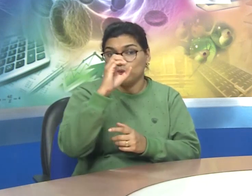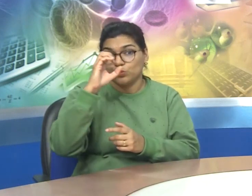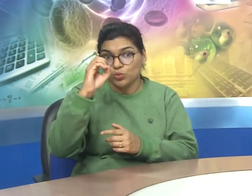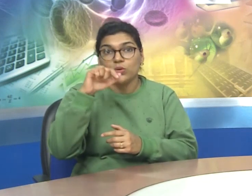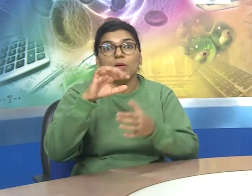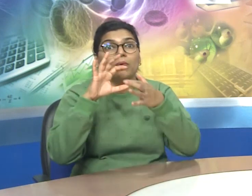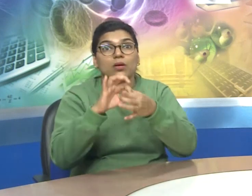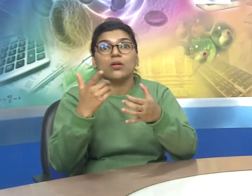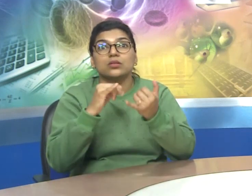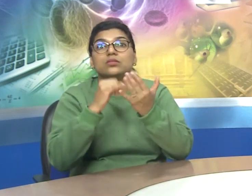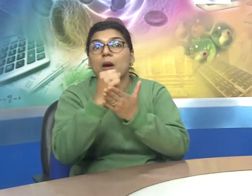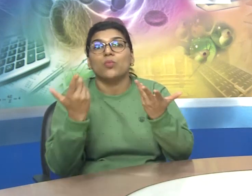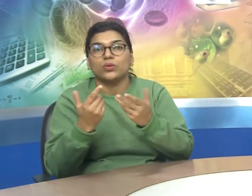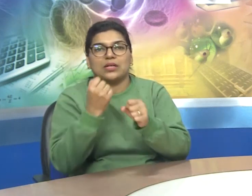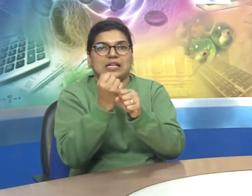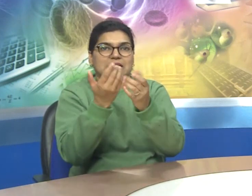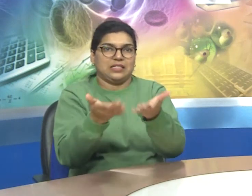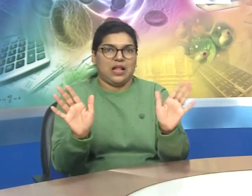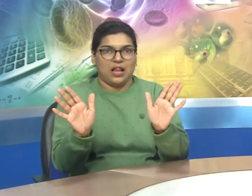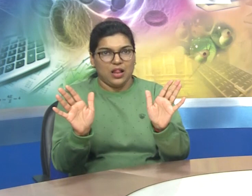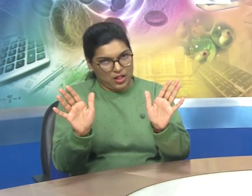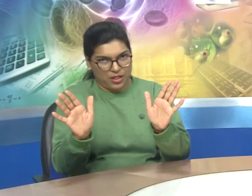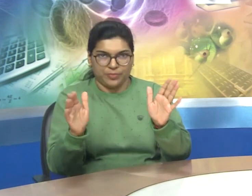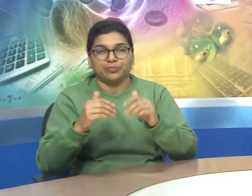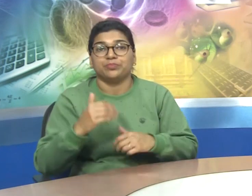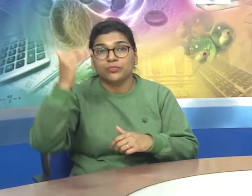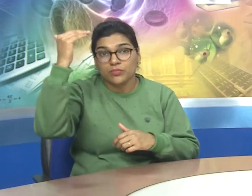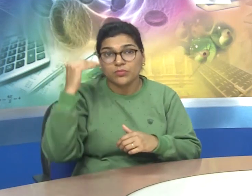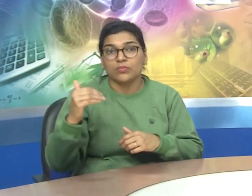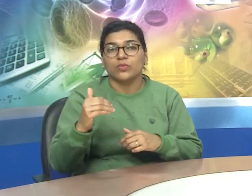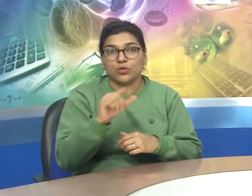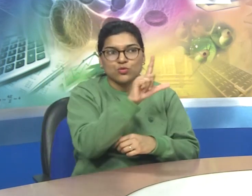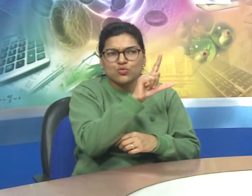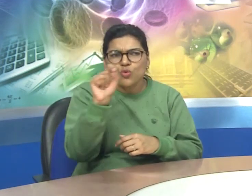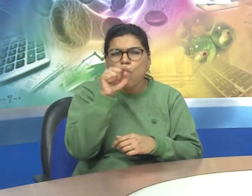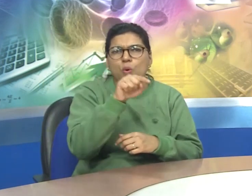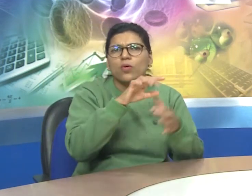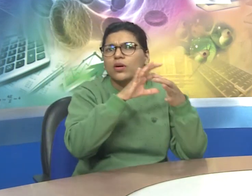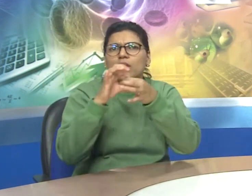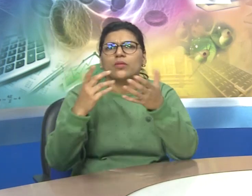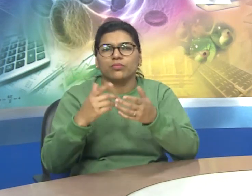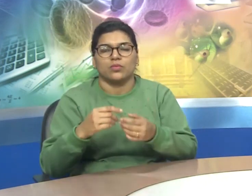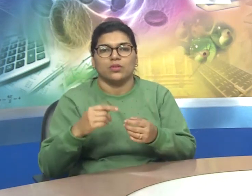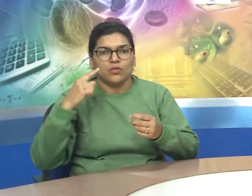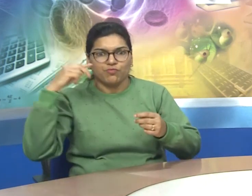number 000, that is used for the subject generalities. Then 100, that is used